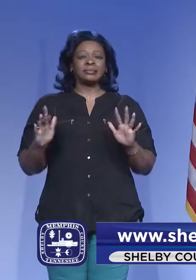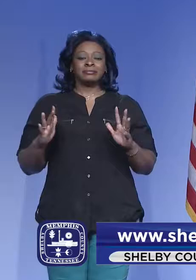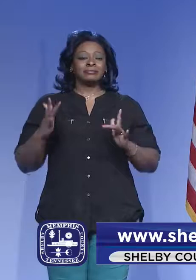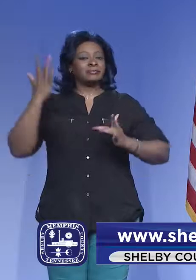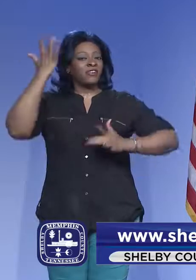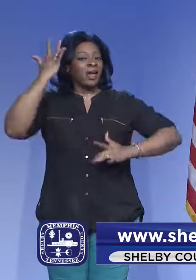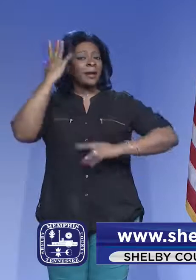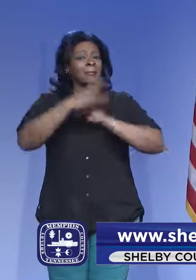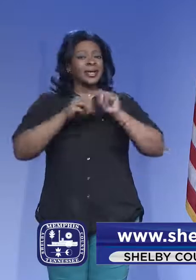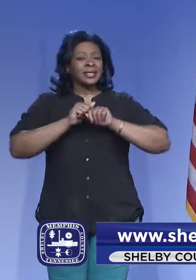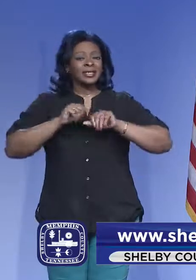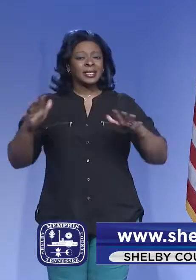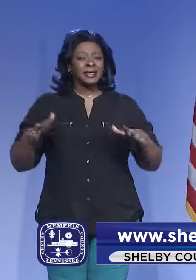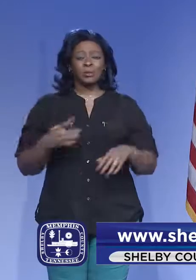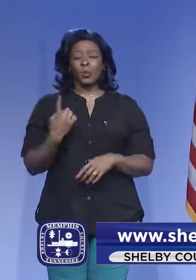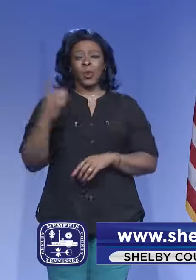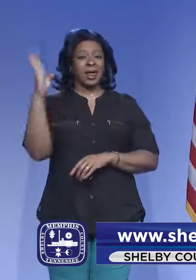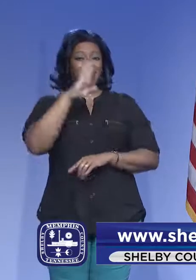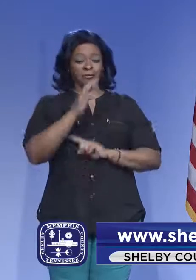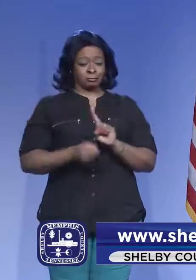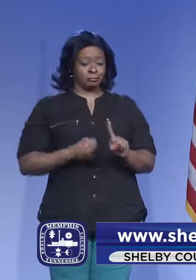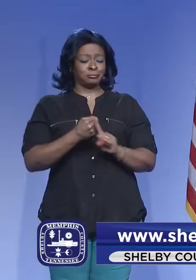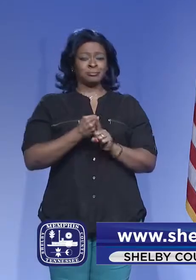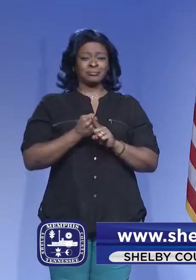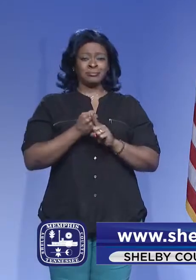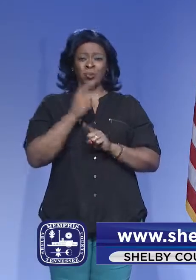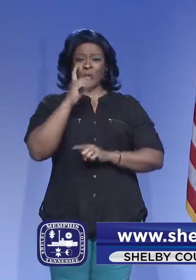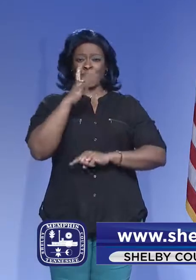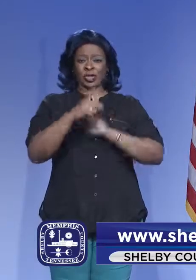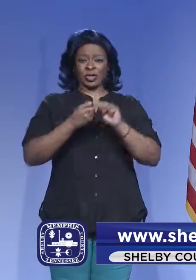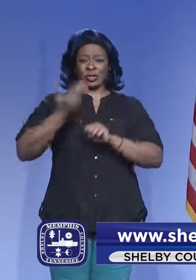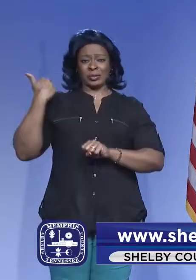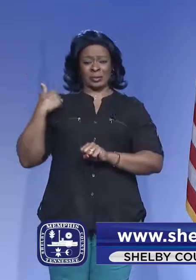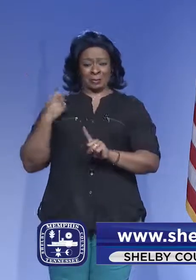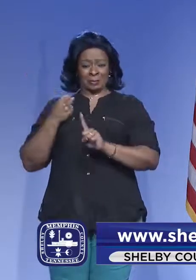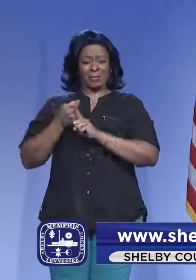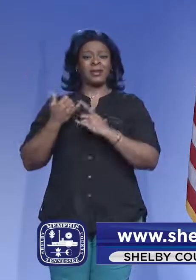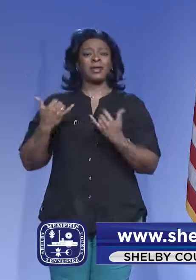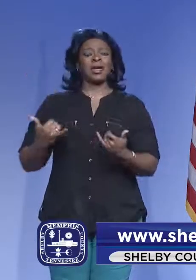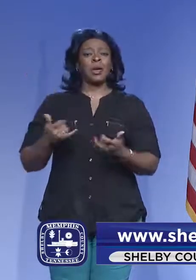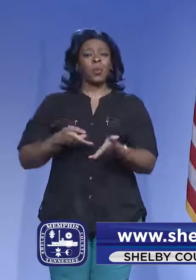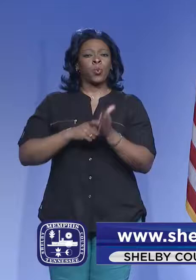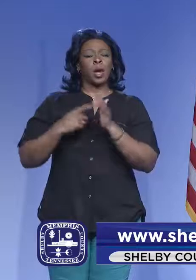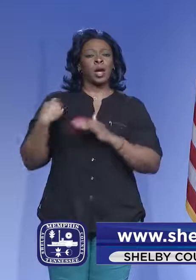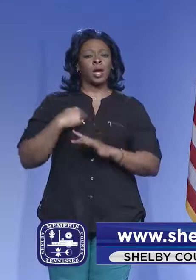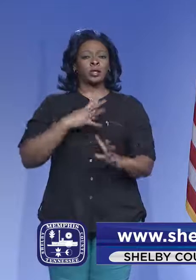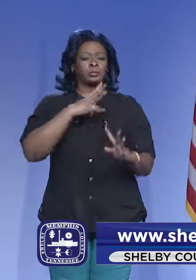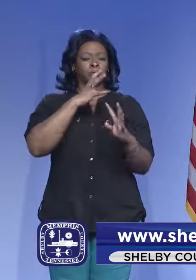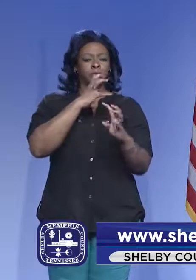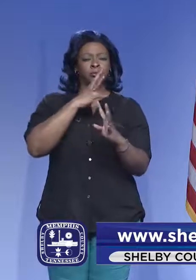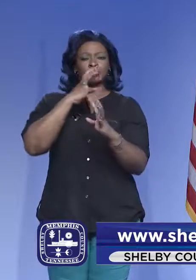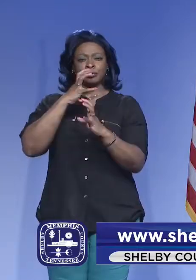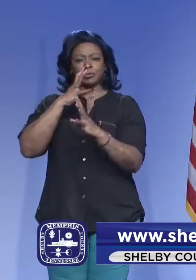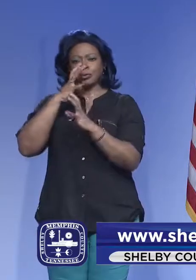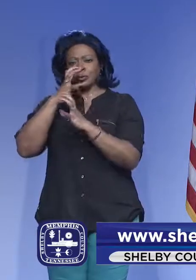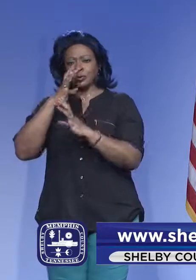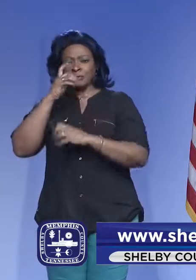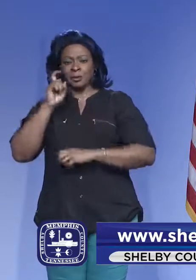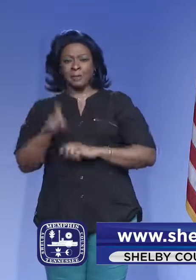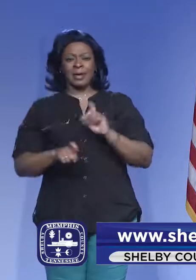pandemic, one that we hadn't experienced in over 100 years, which required us to take some restrictive